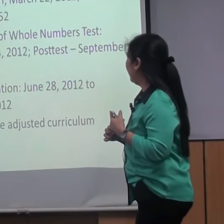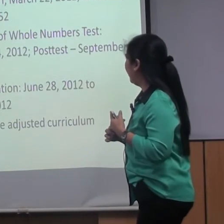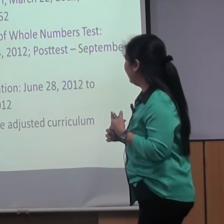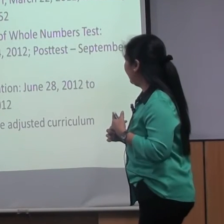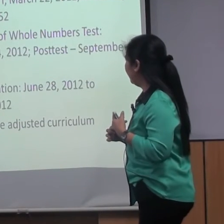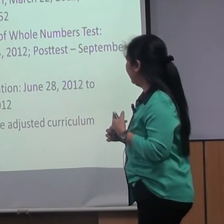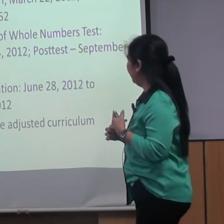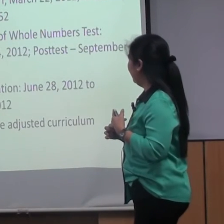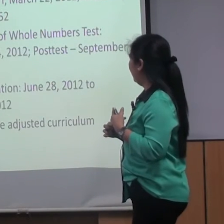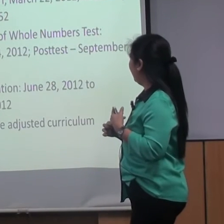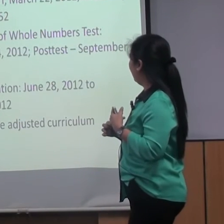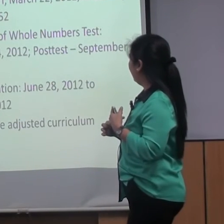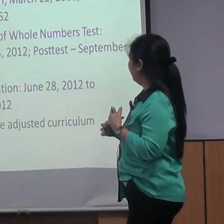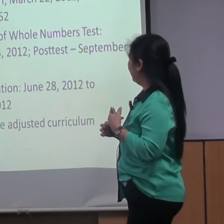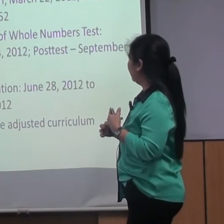Okay, and then